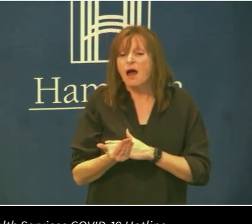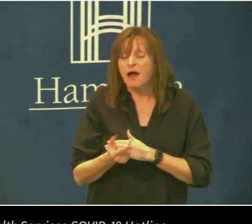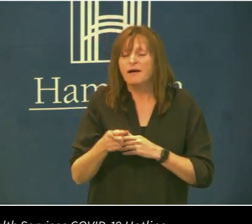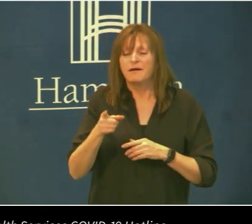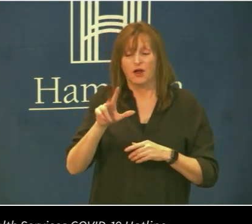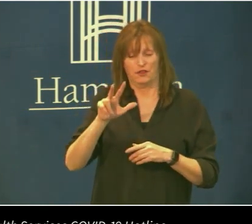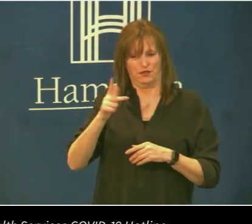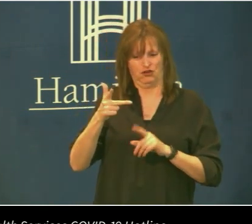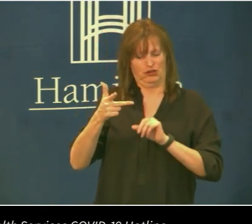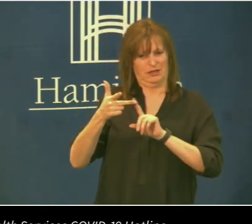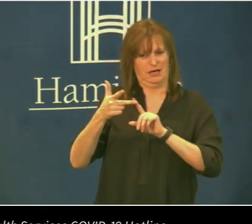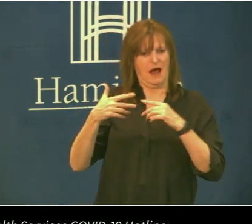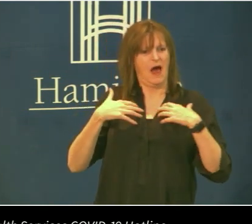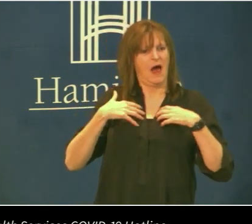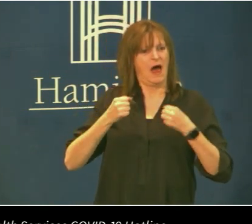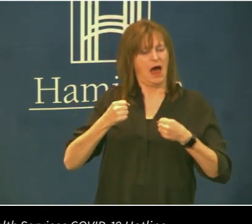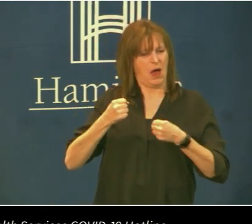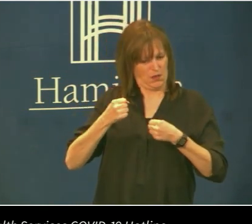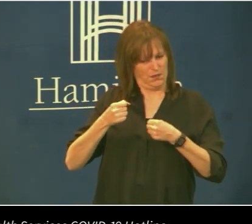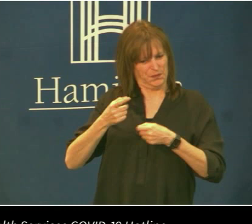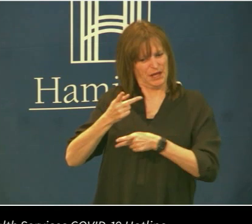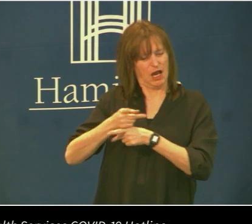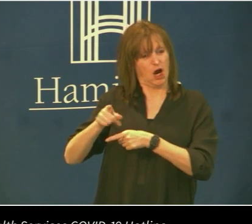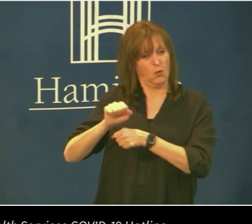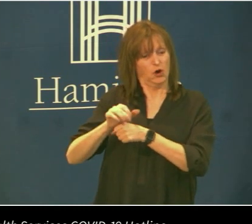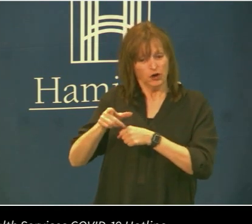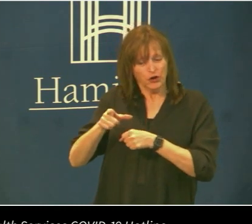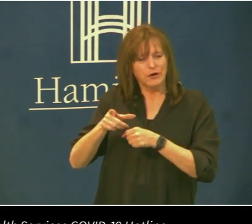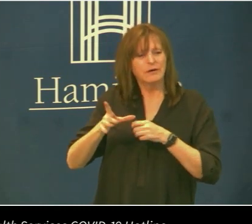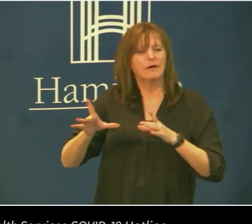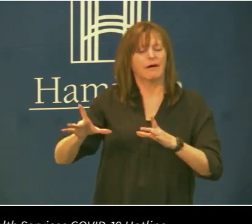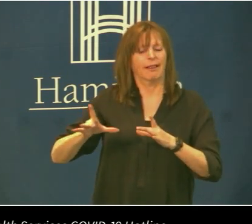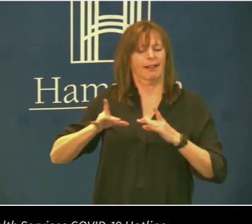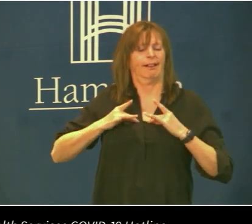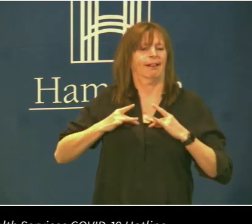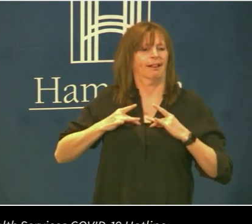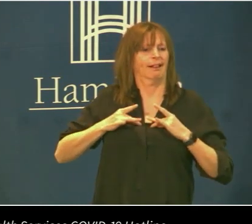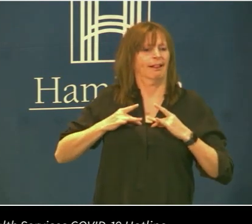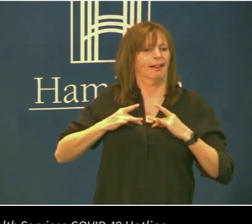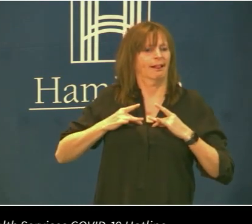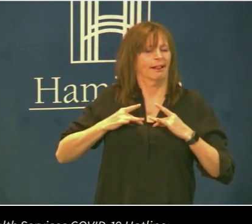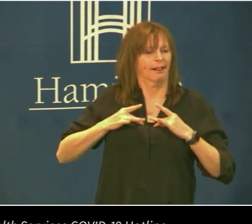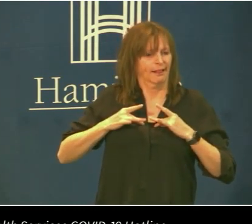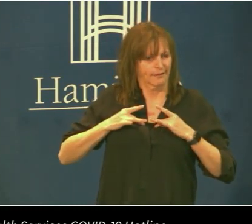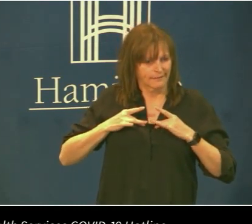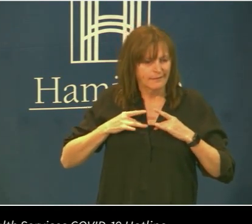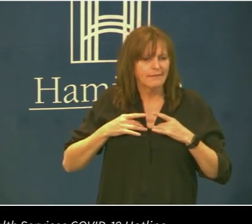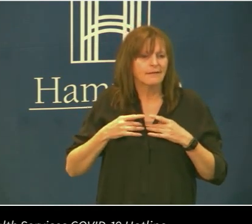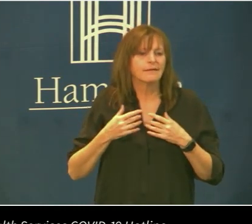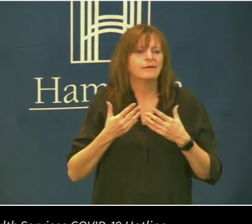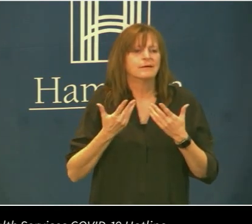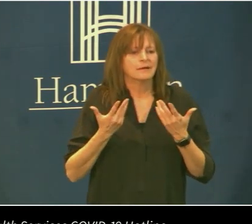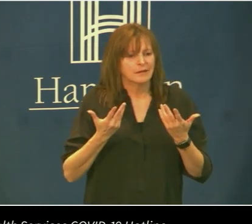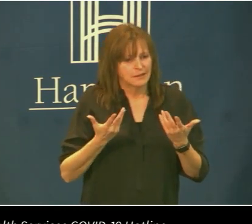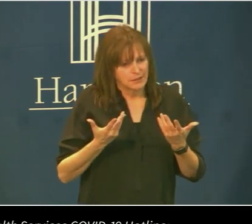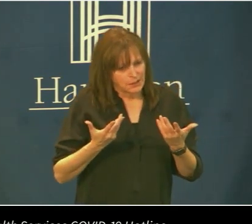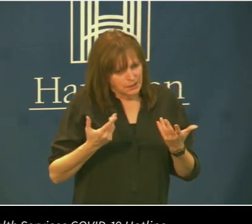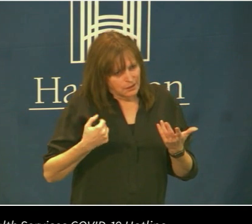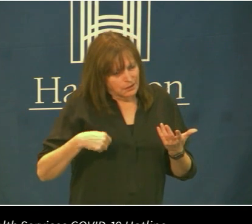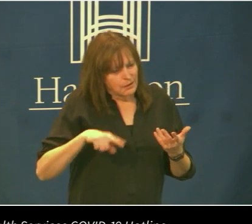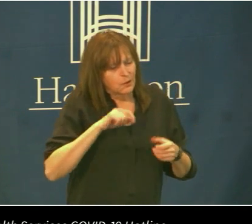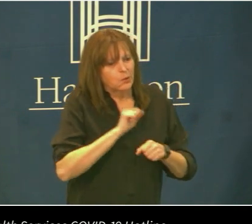infected with COVID-19. We're still in the very early stages, working with our partners at St. Joseph's Hospital